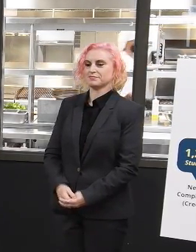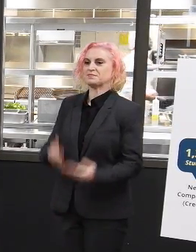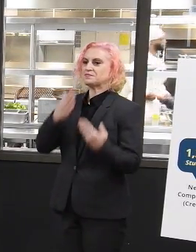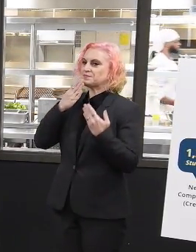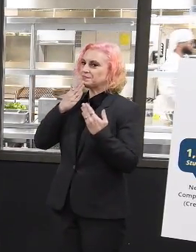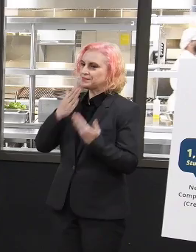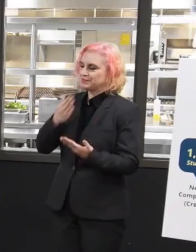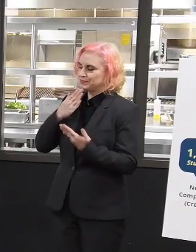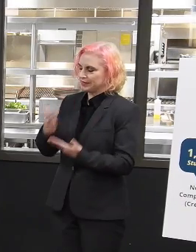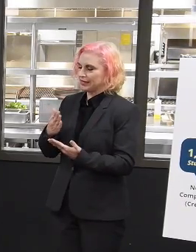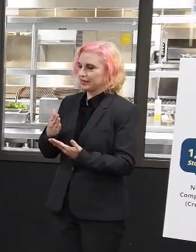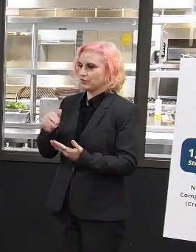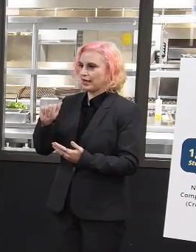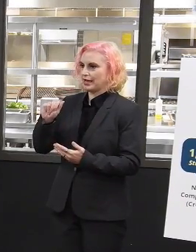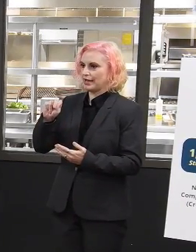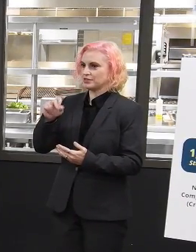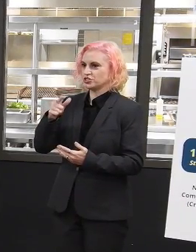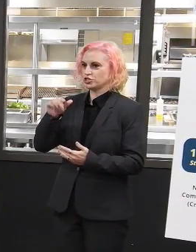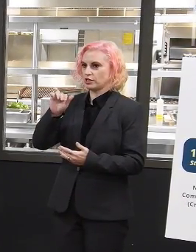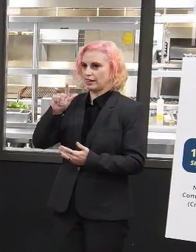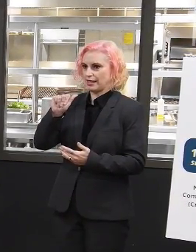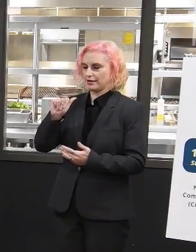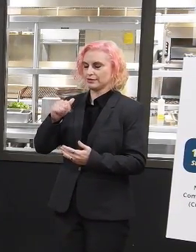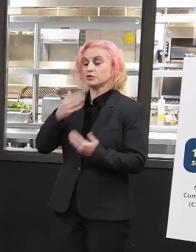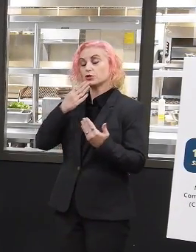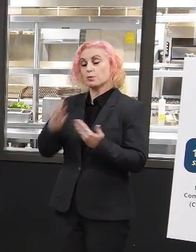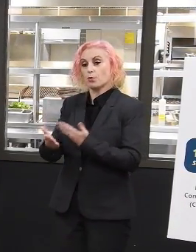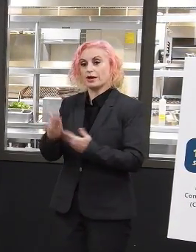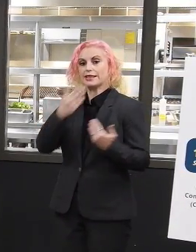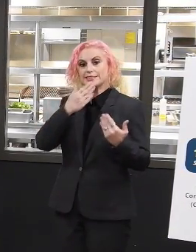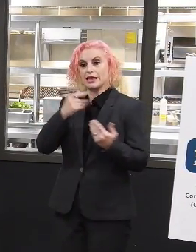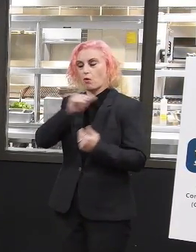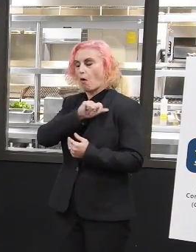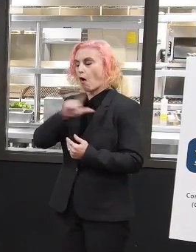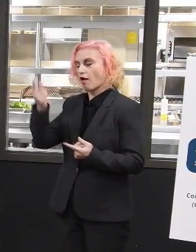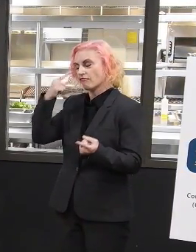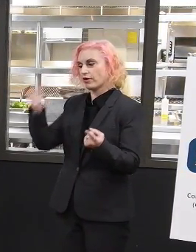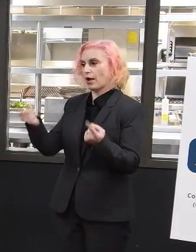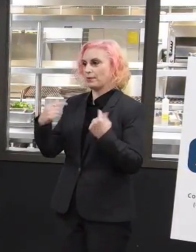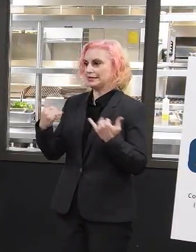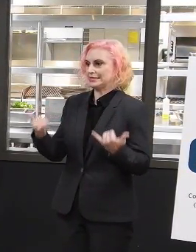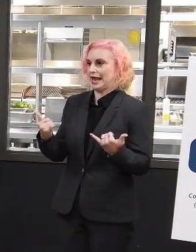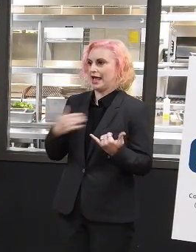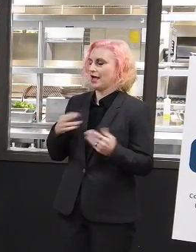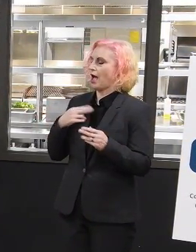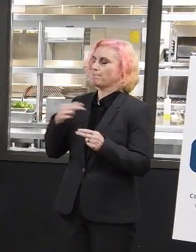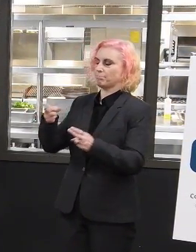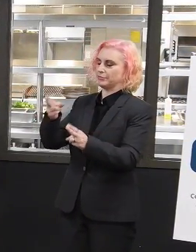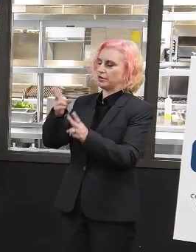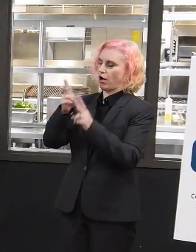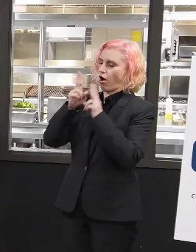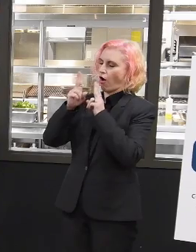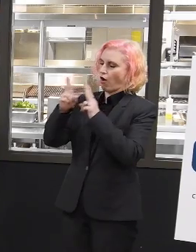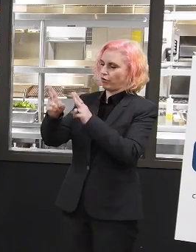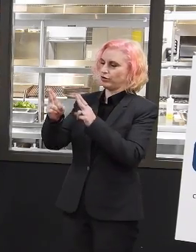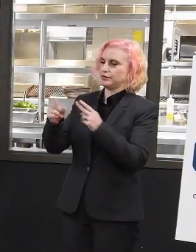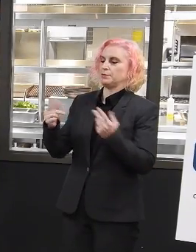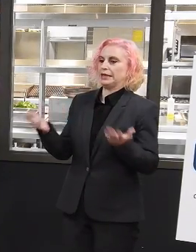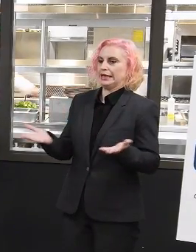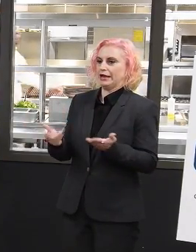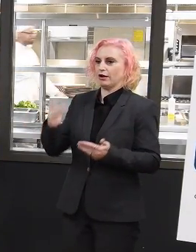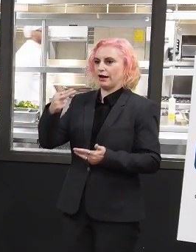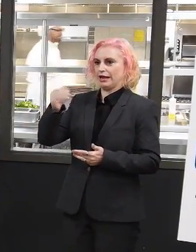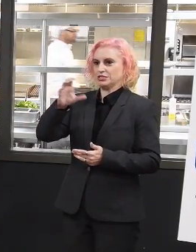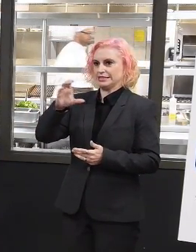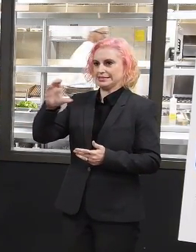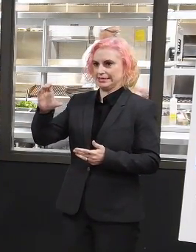Thank you so much, Angela. Good morning, and thank you all for being here today. It's quite an honor to be here at